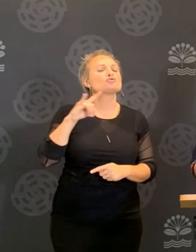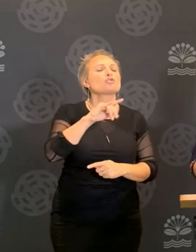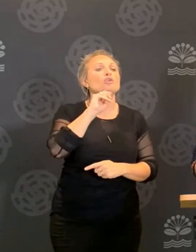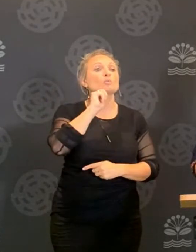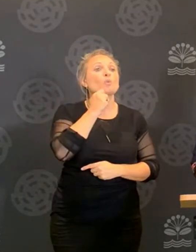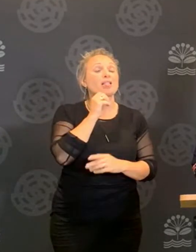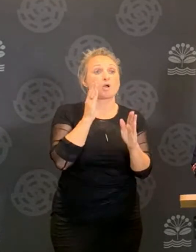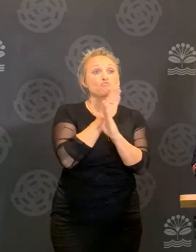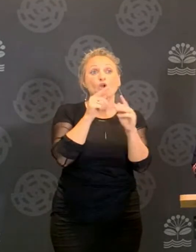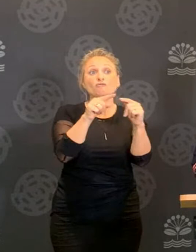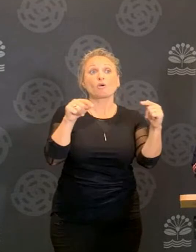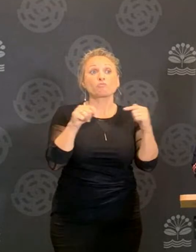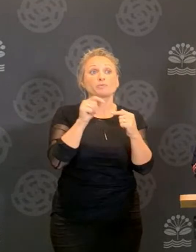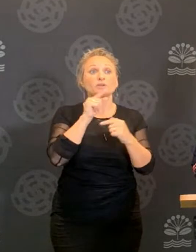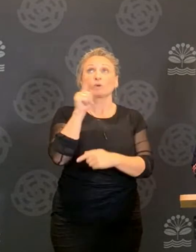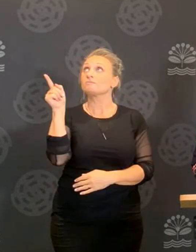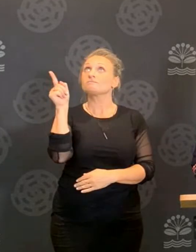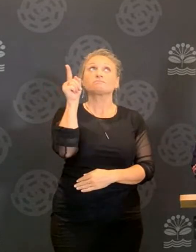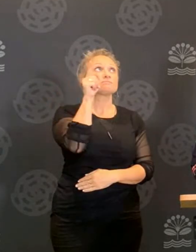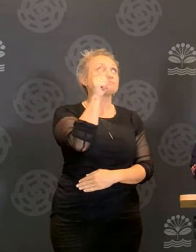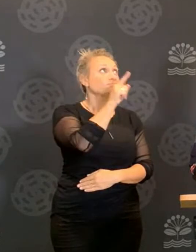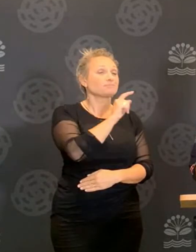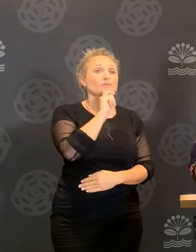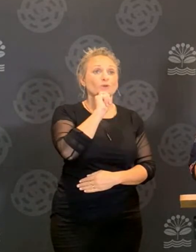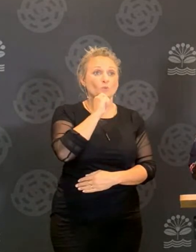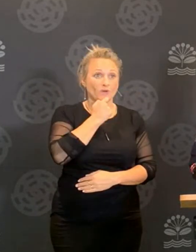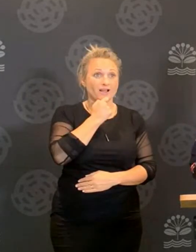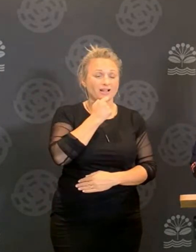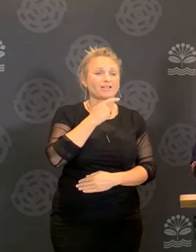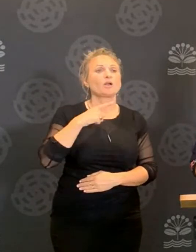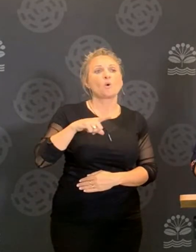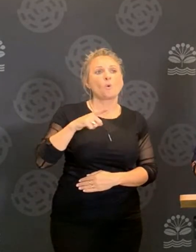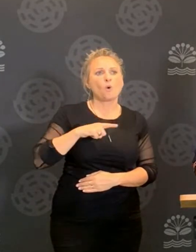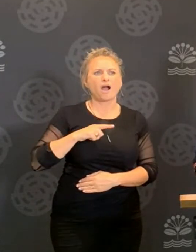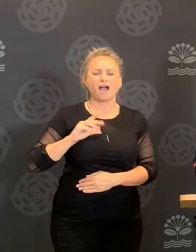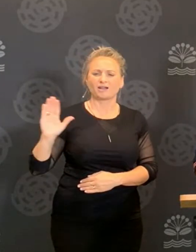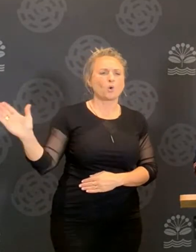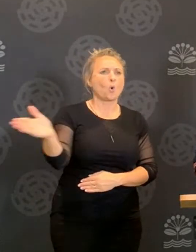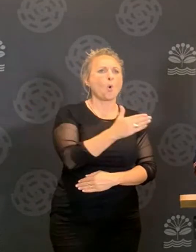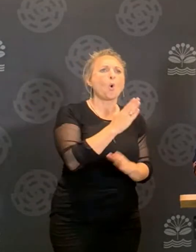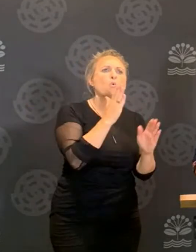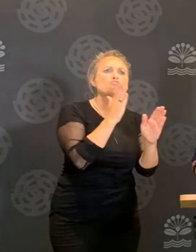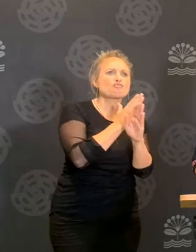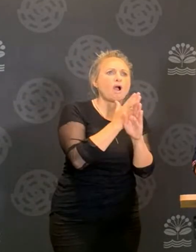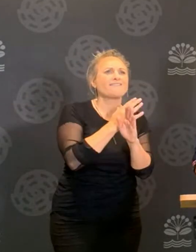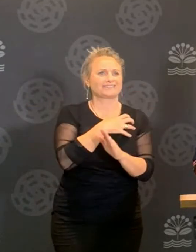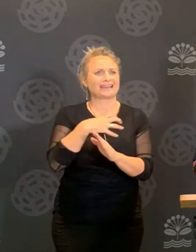property. Obviously, we need to sort of understand the extent of some of those issues across all land tenures.